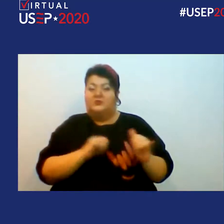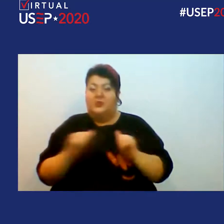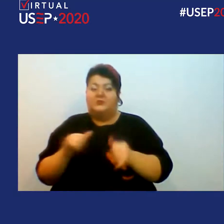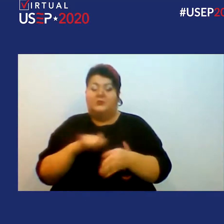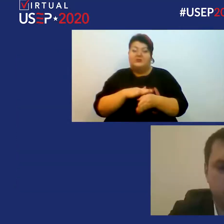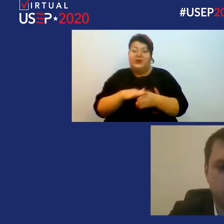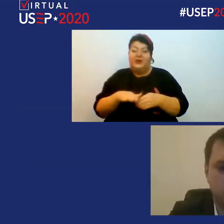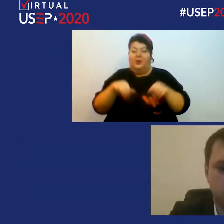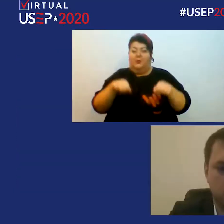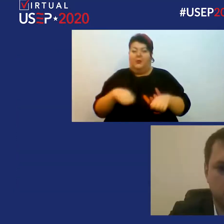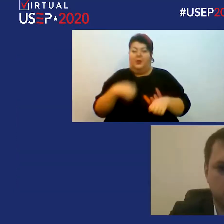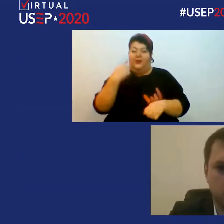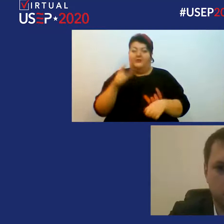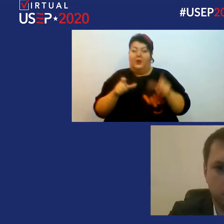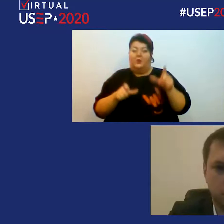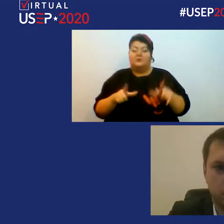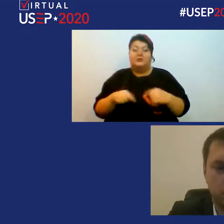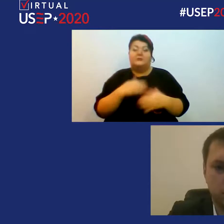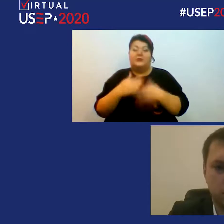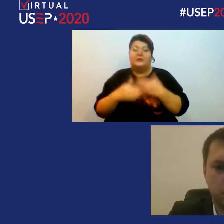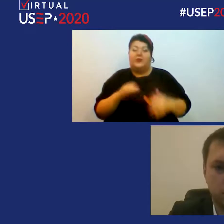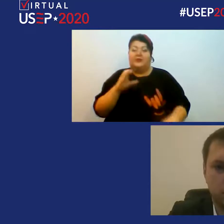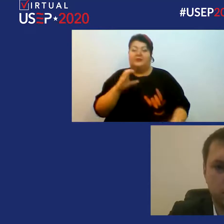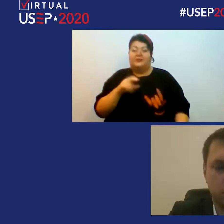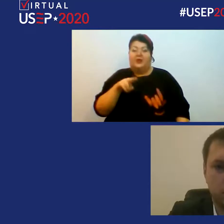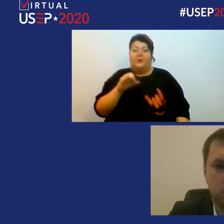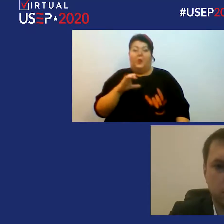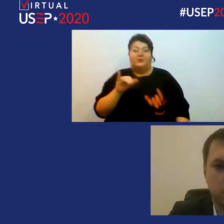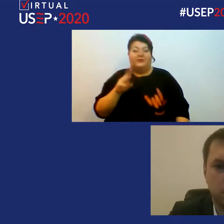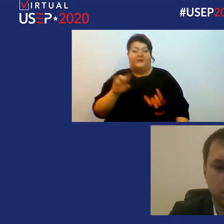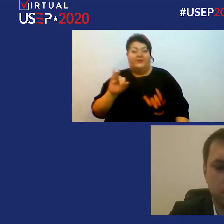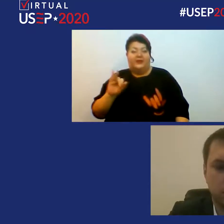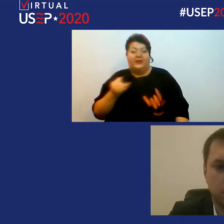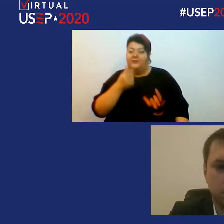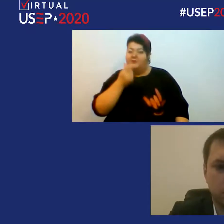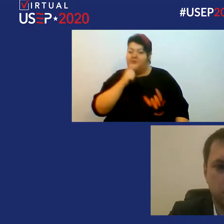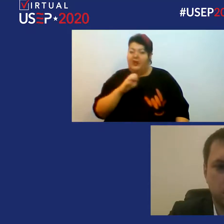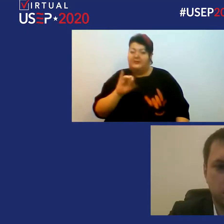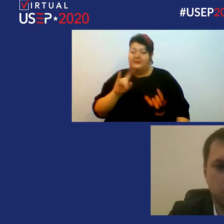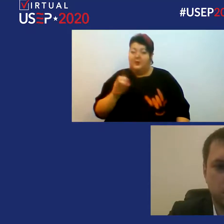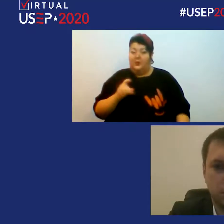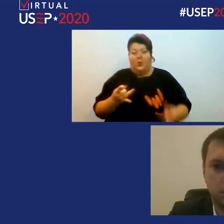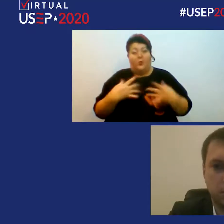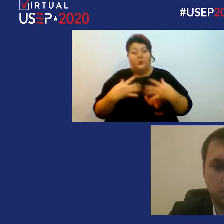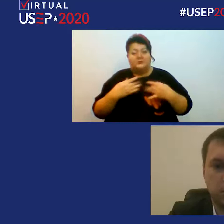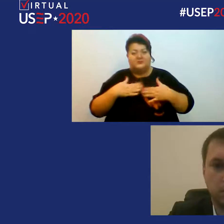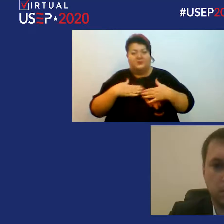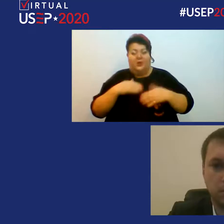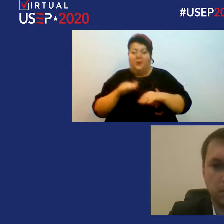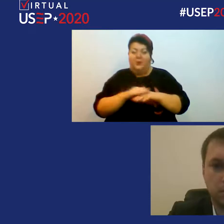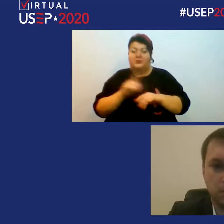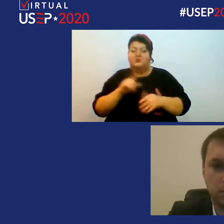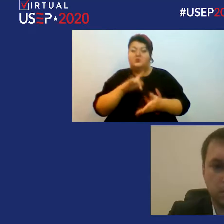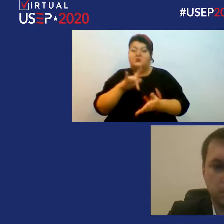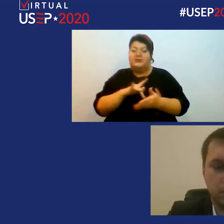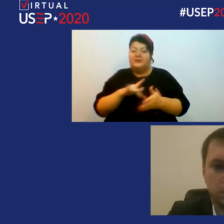later on. Tonight we have with us the member of the Central Election Commission,